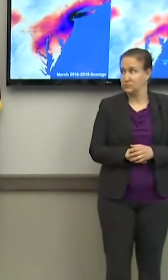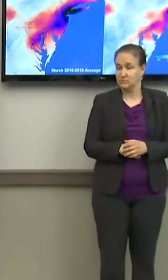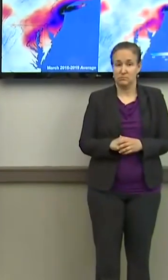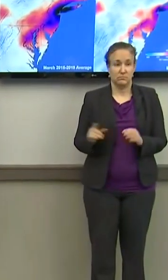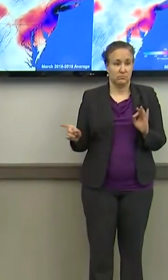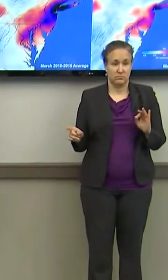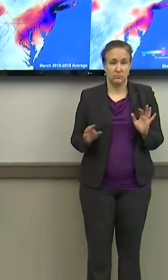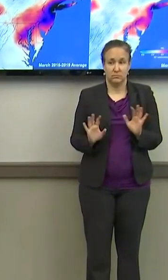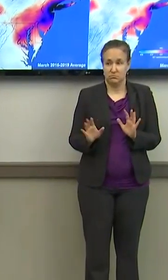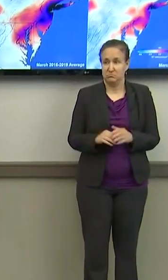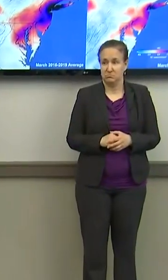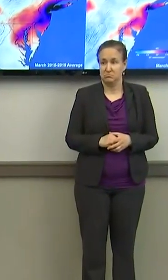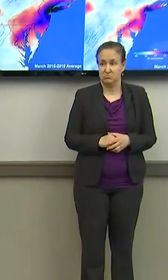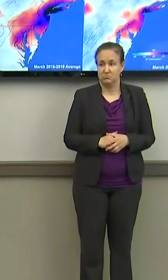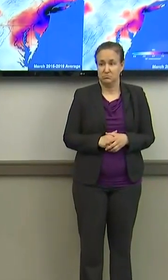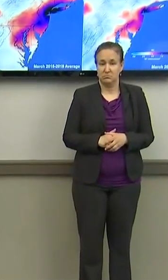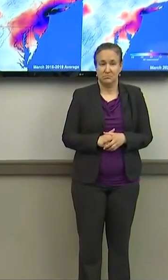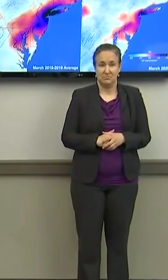Sorry, just me again.